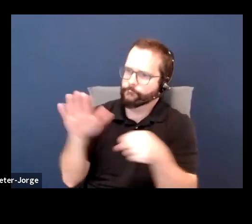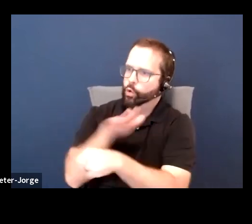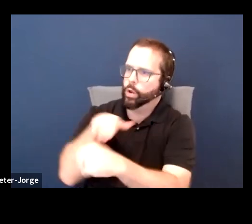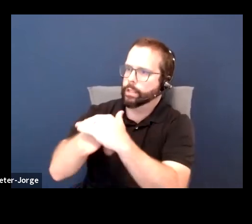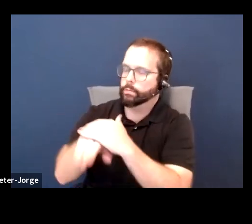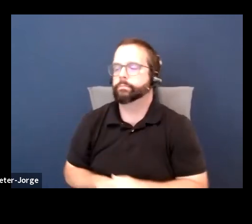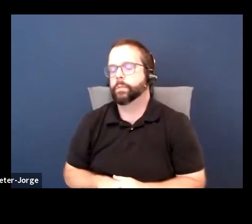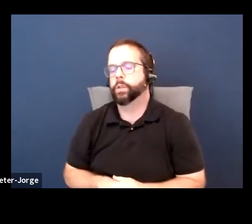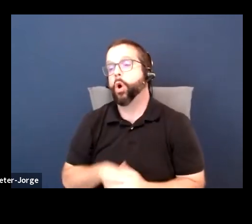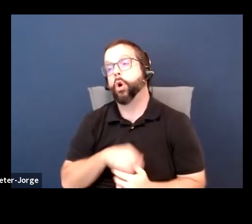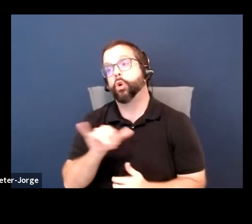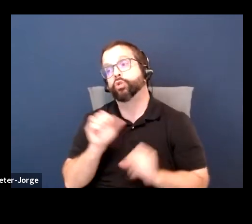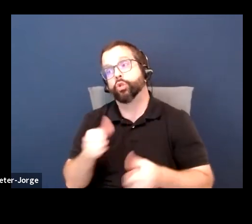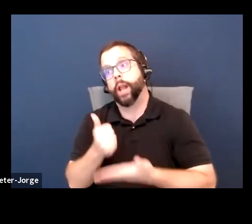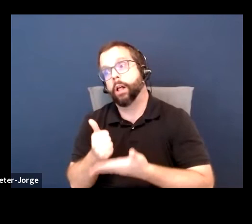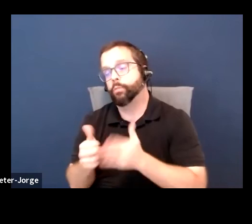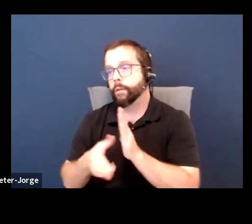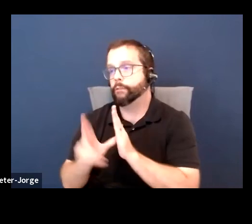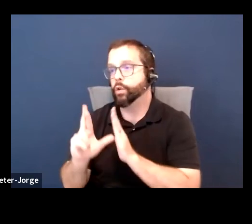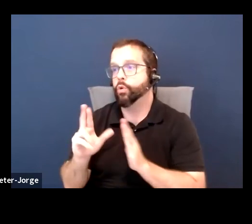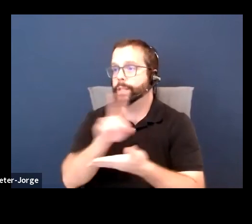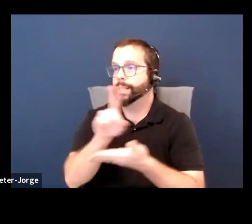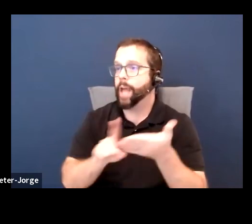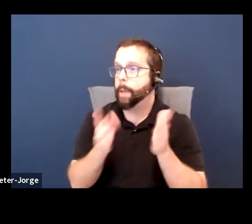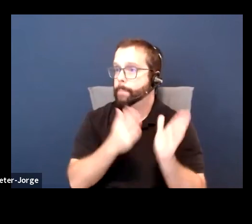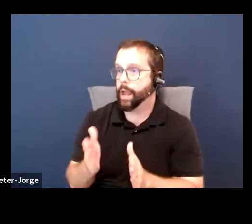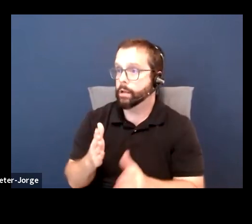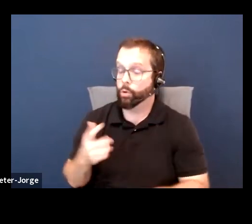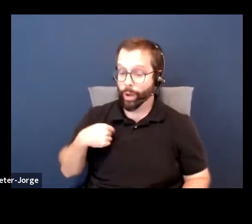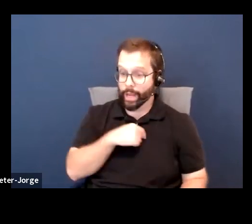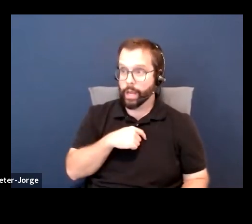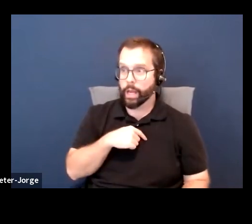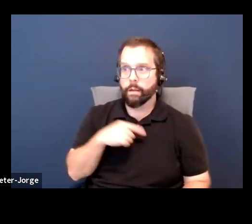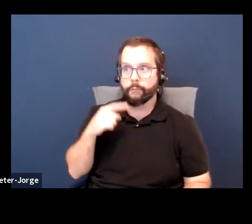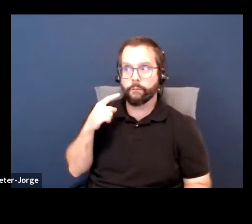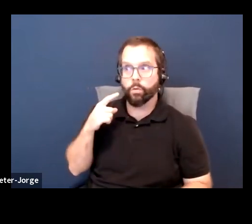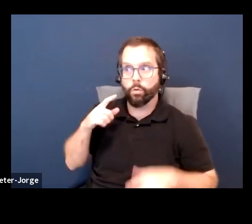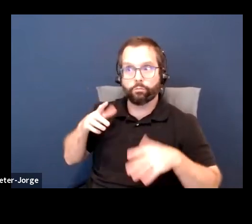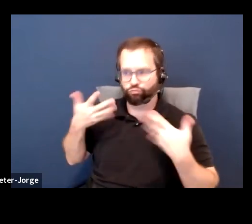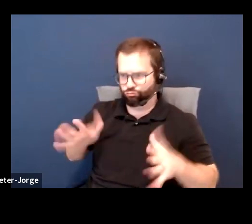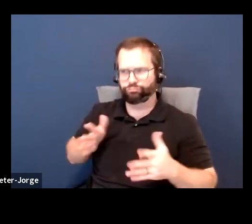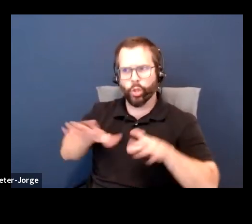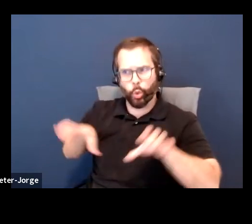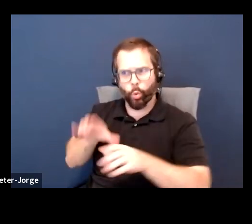design plans, and that's something that we've done for some of the DNR grants, but also for